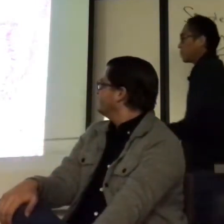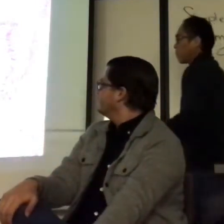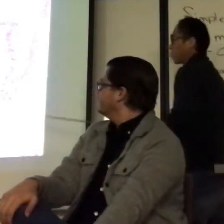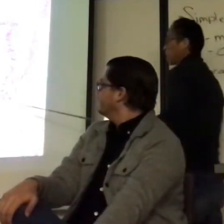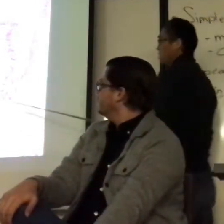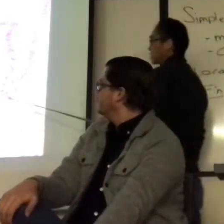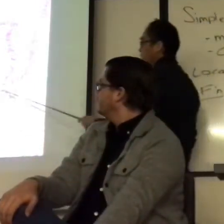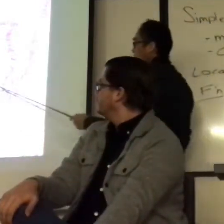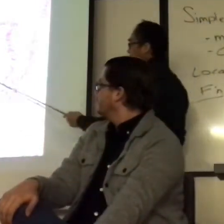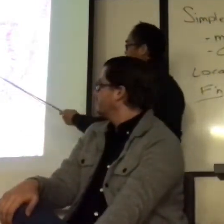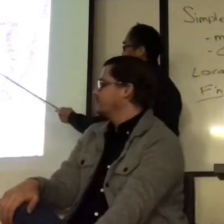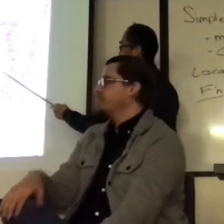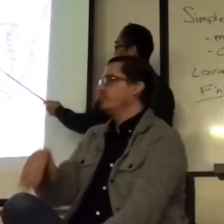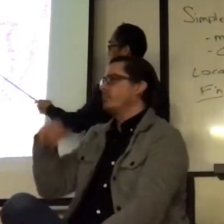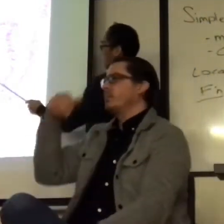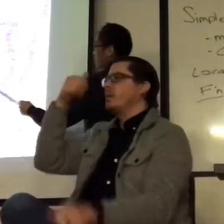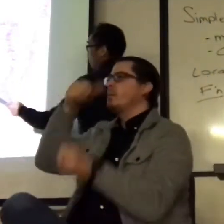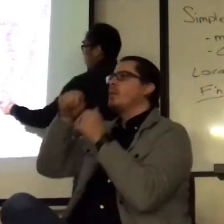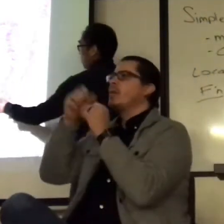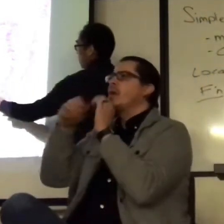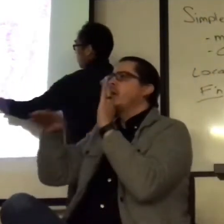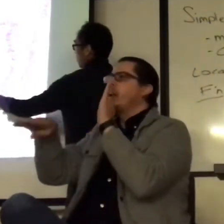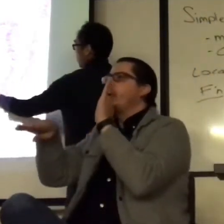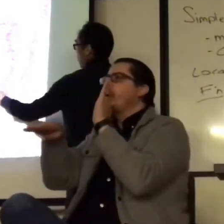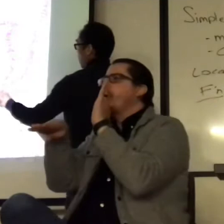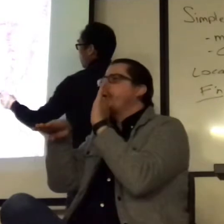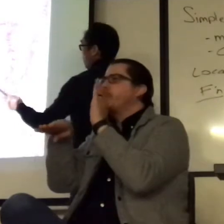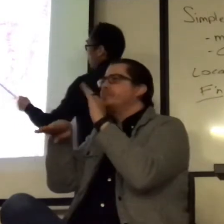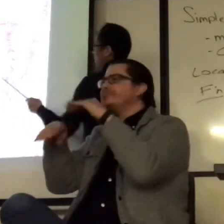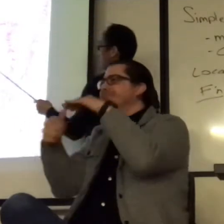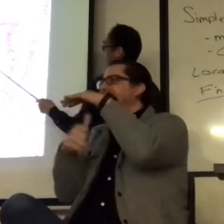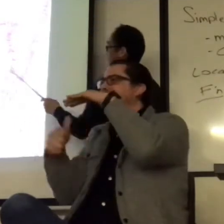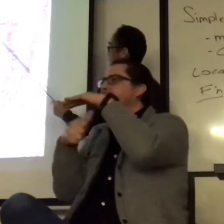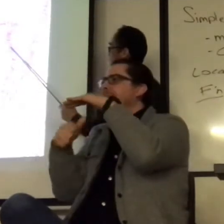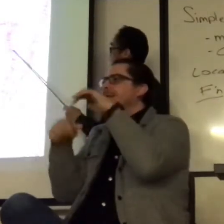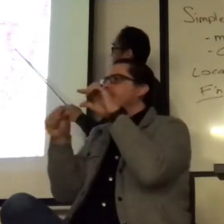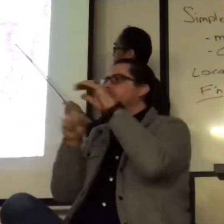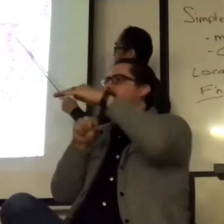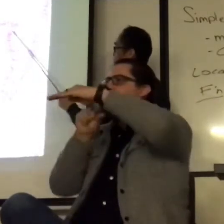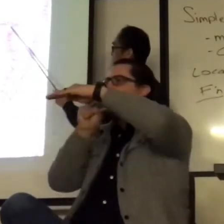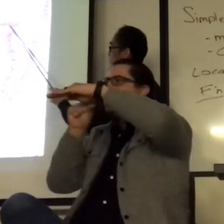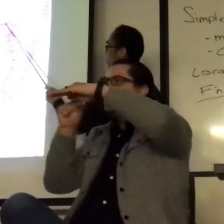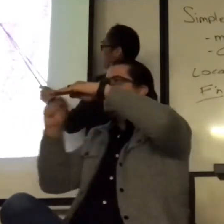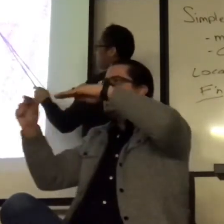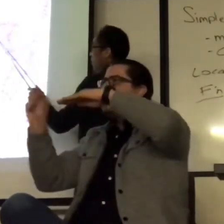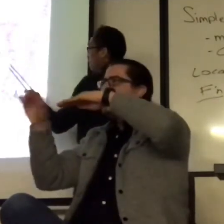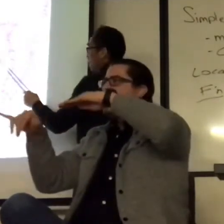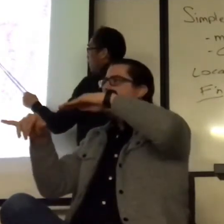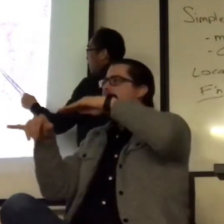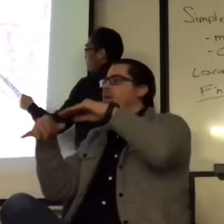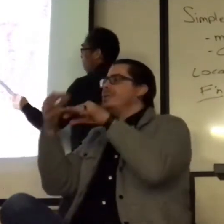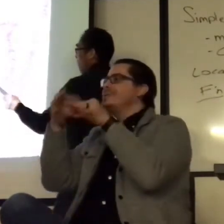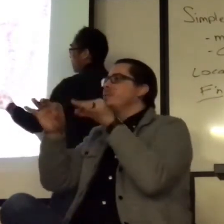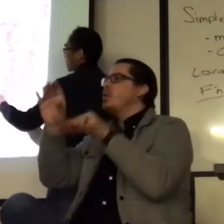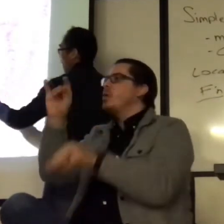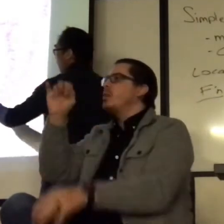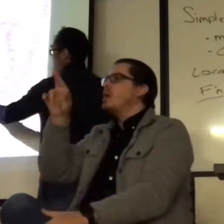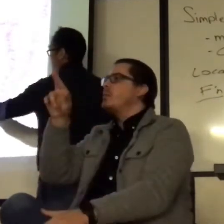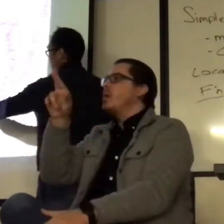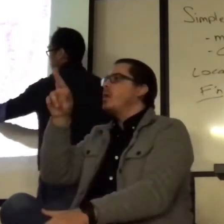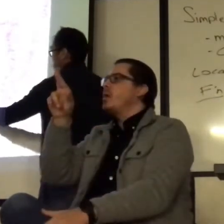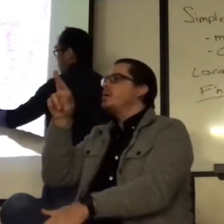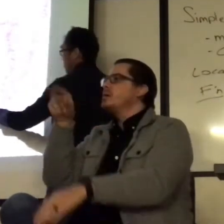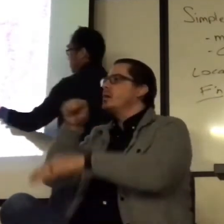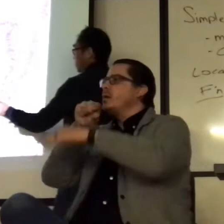The basement membrane is all folded in, okay? And the simple columnar epithelium, it kind of lines the